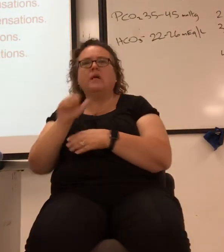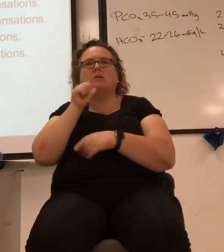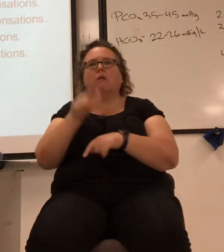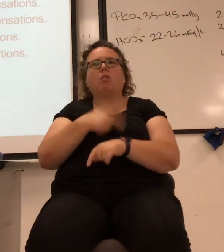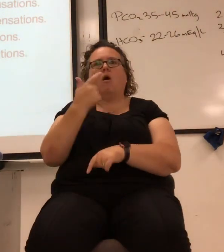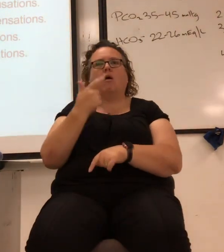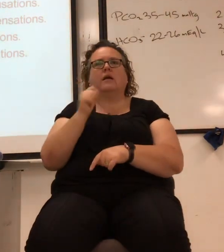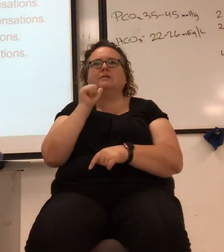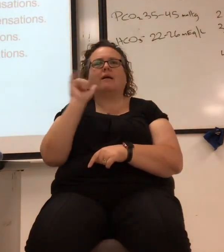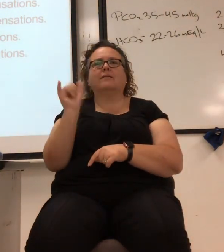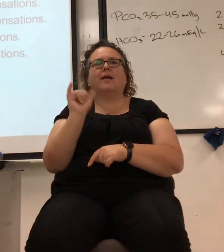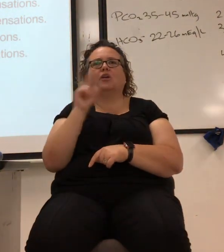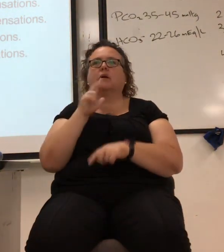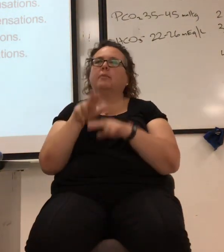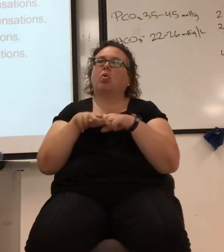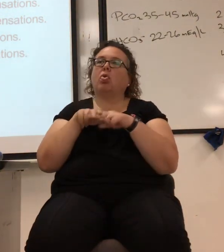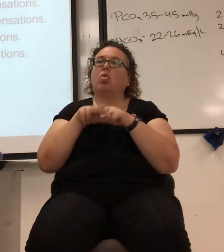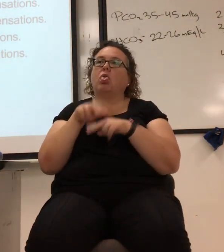renal